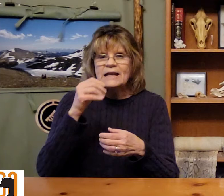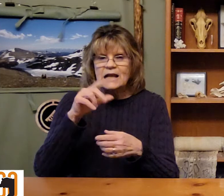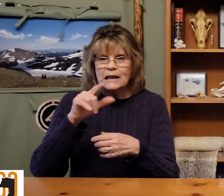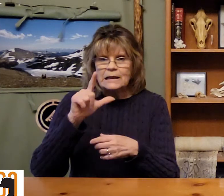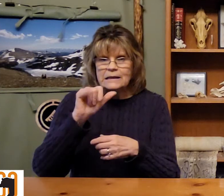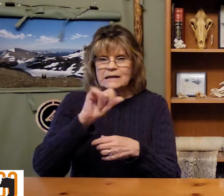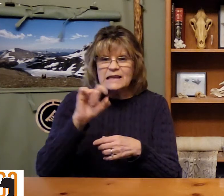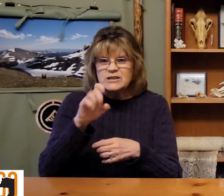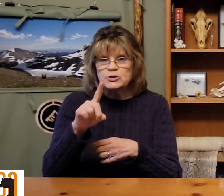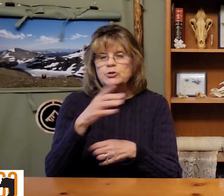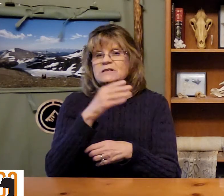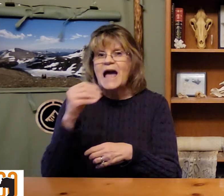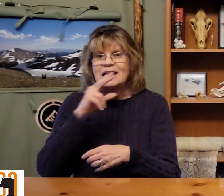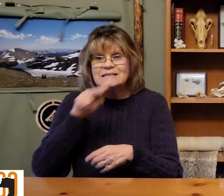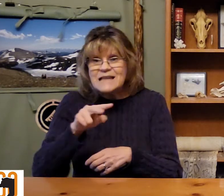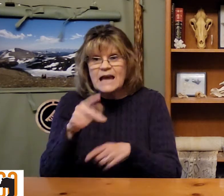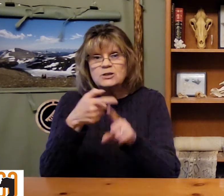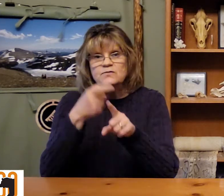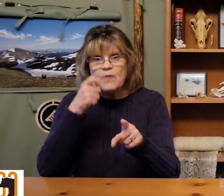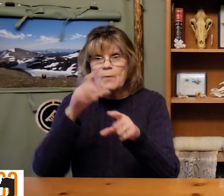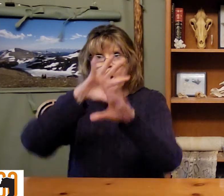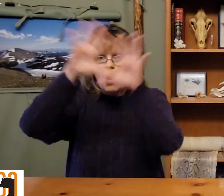world.